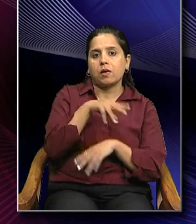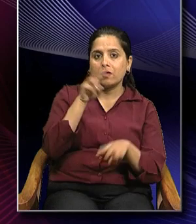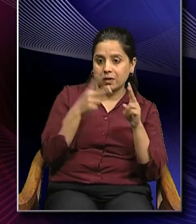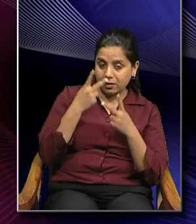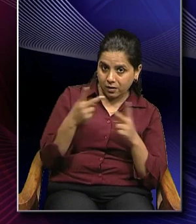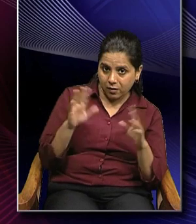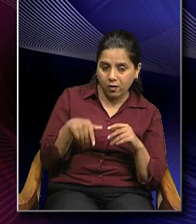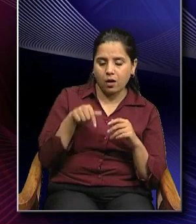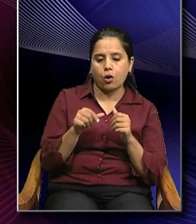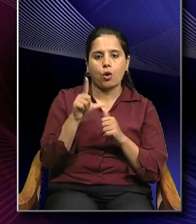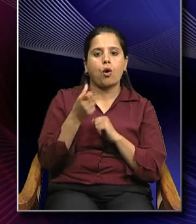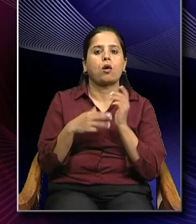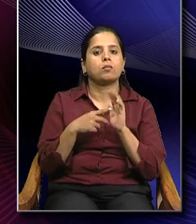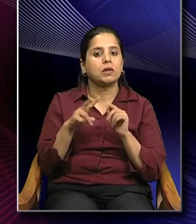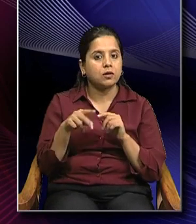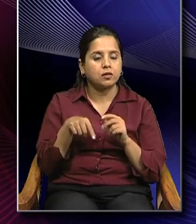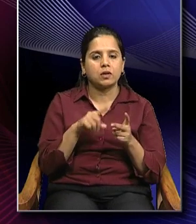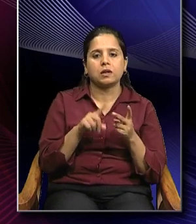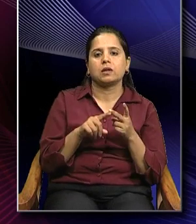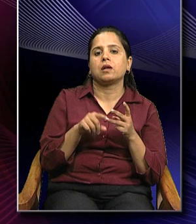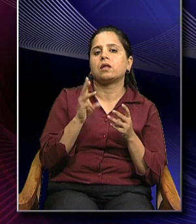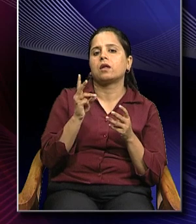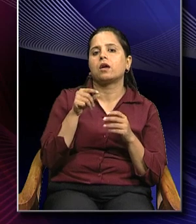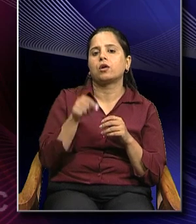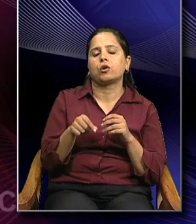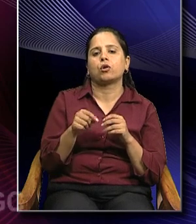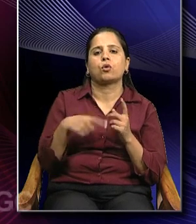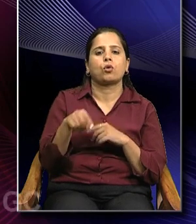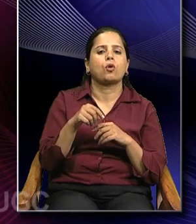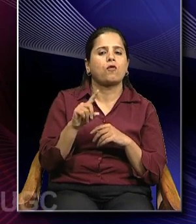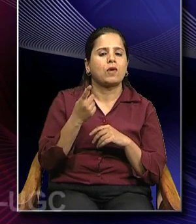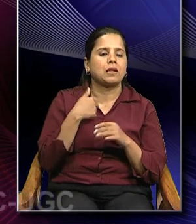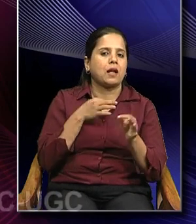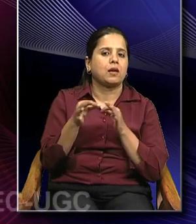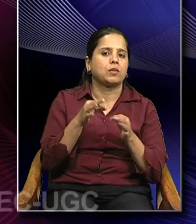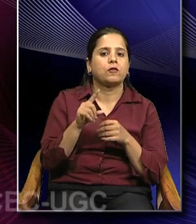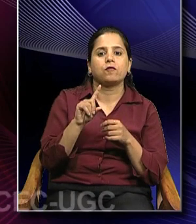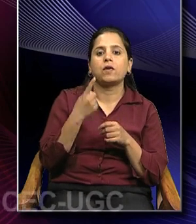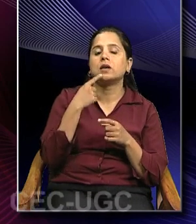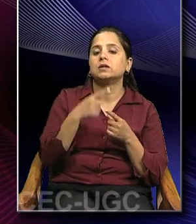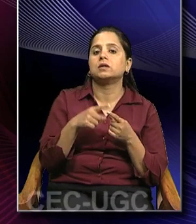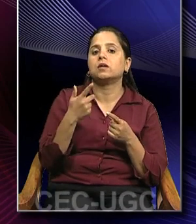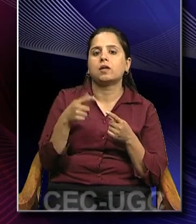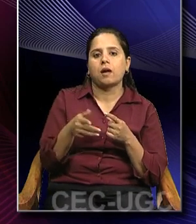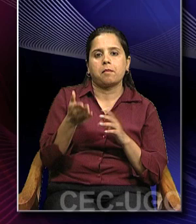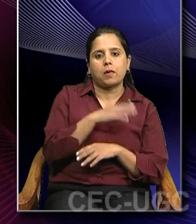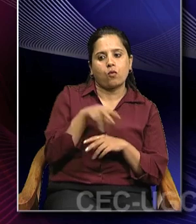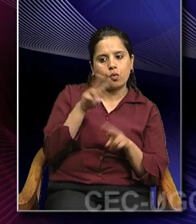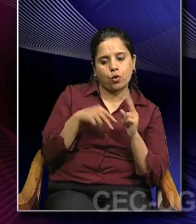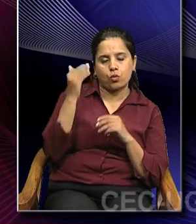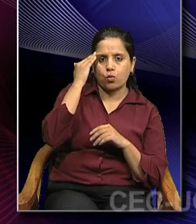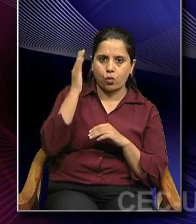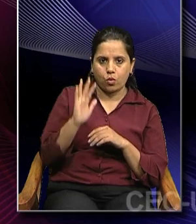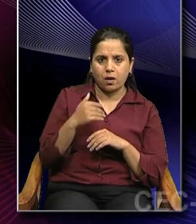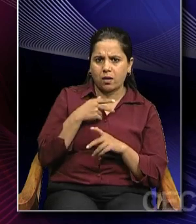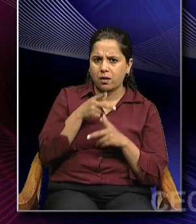is augmented, and third one is contextual. Now let me first explain the first one, that is predictive. As I